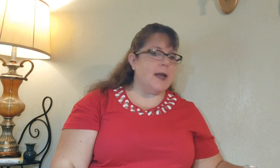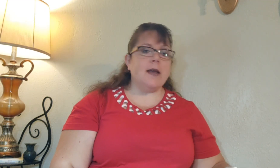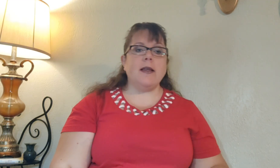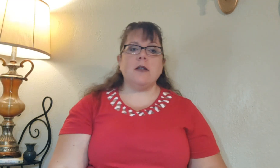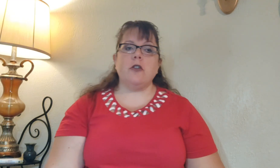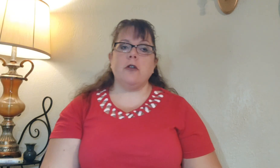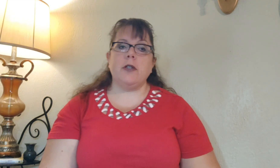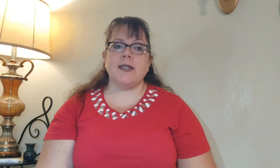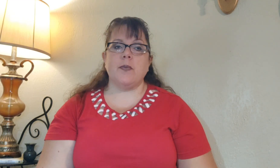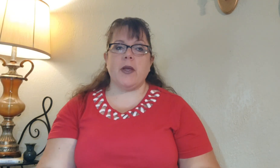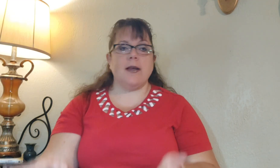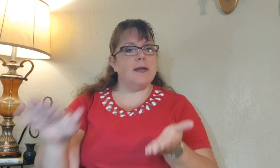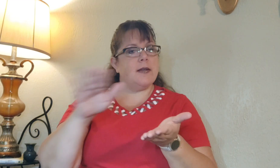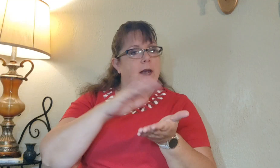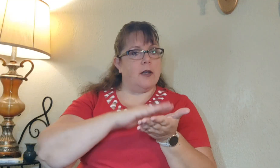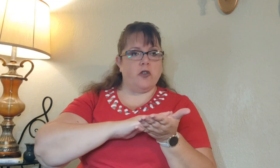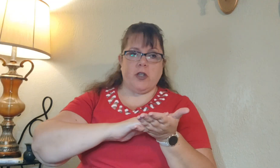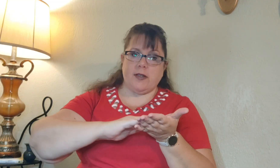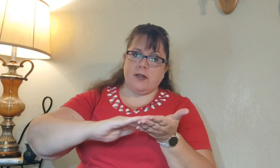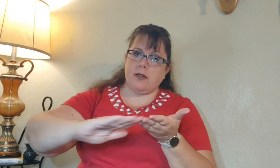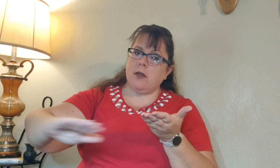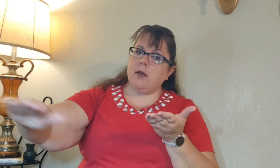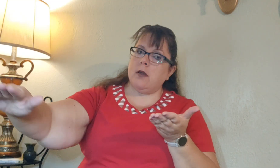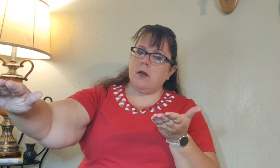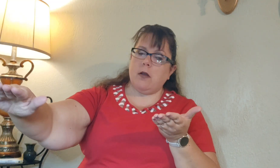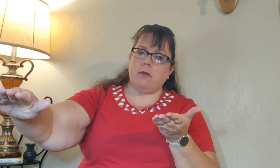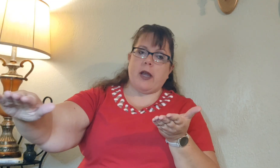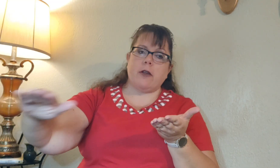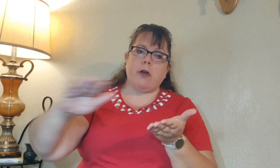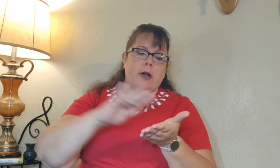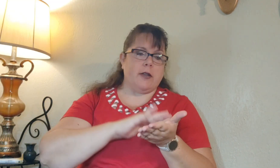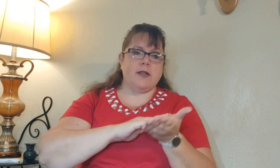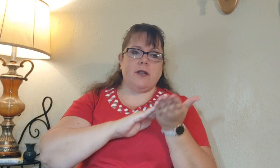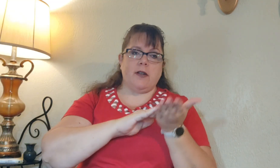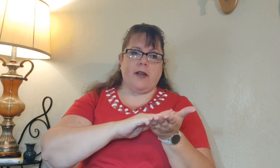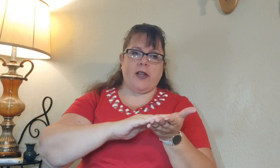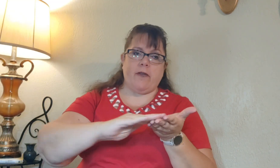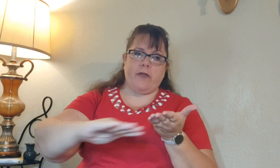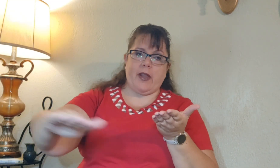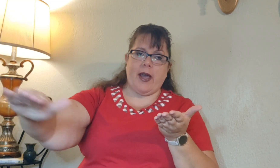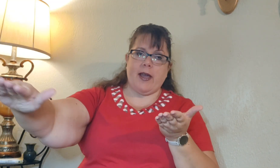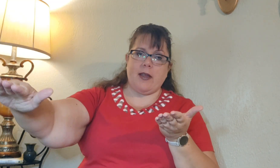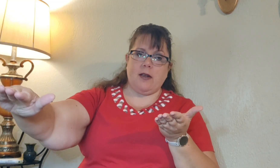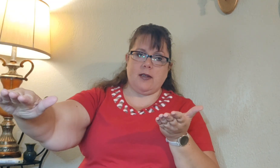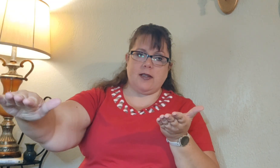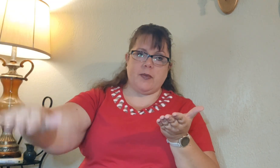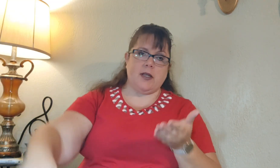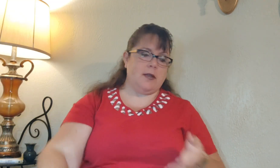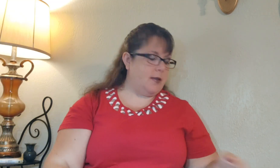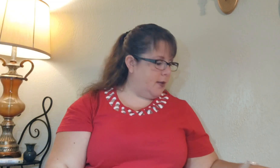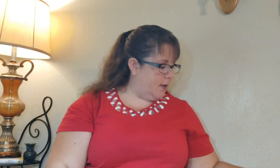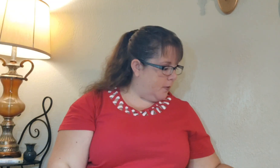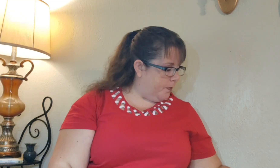And then to dismiss, it's just right across, your left hand flat, and dismiss.